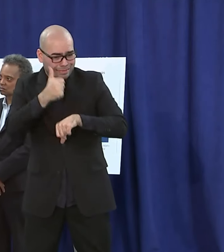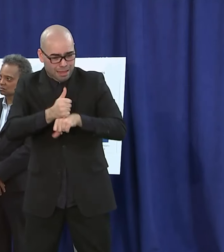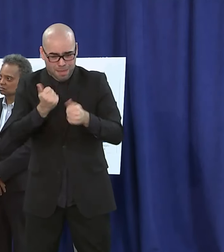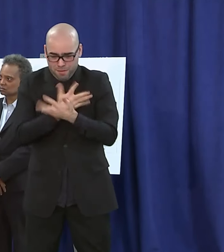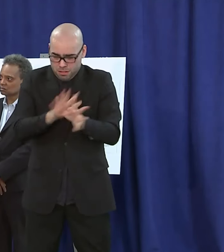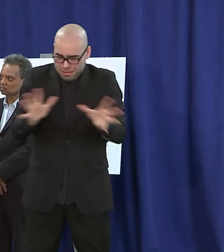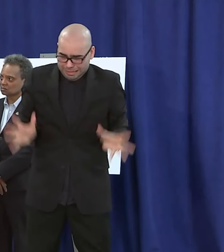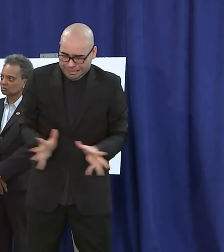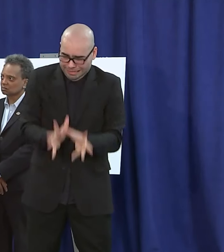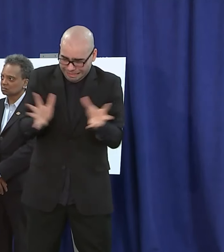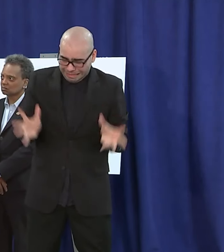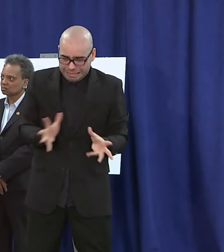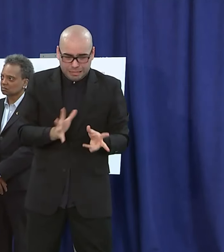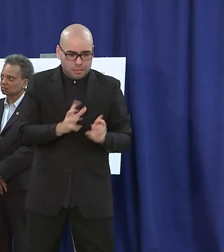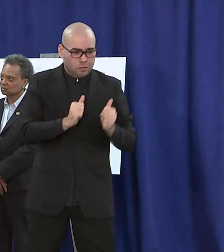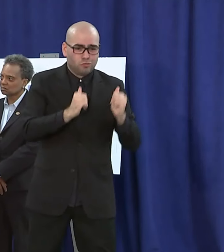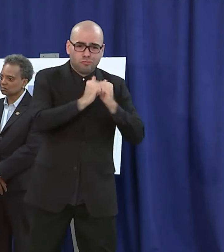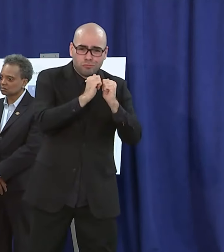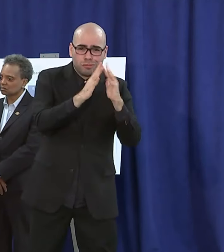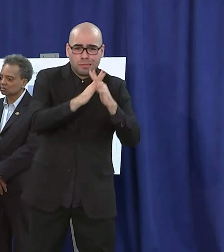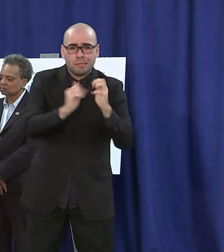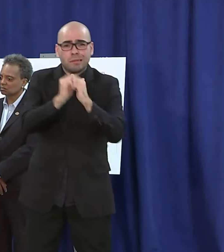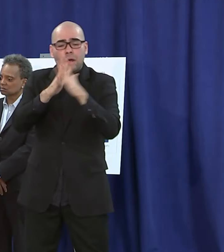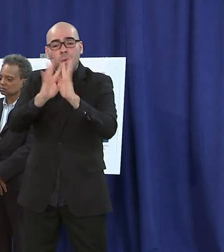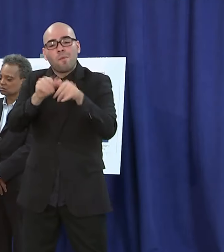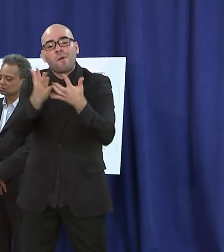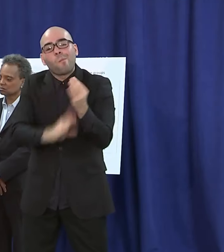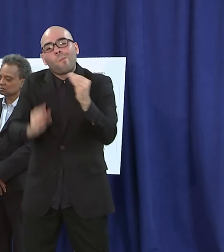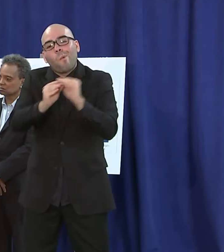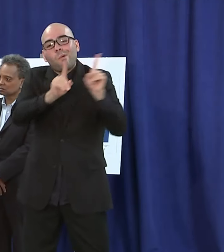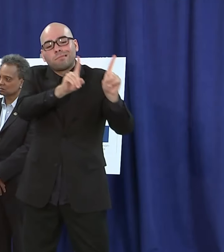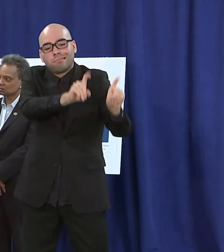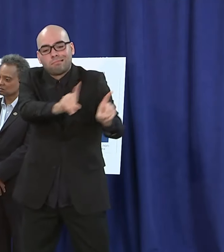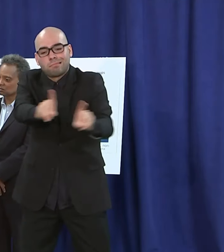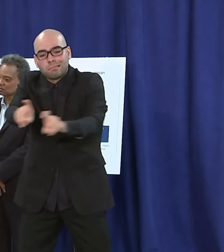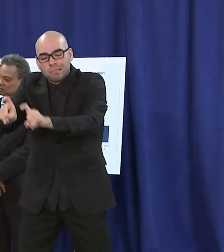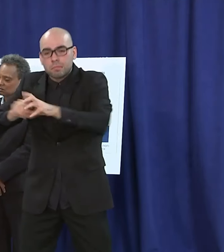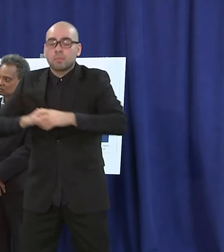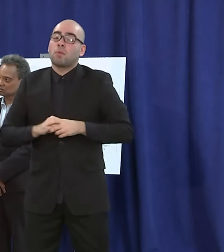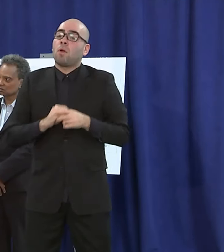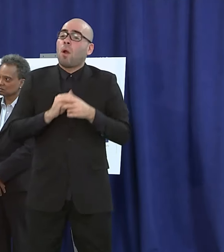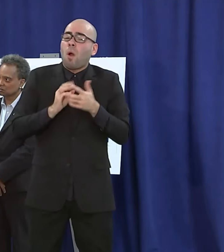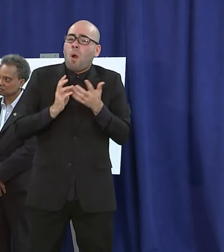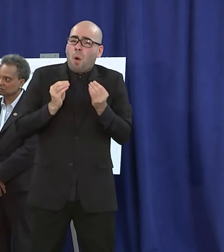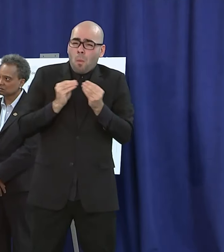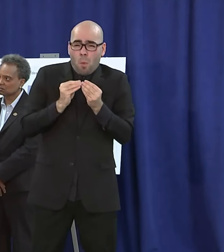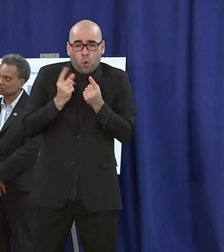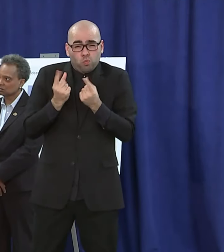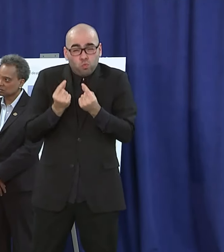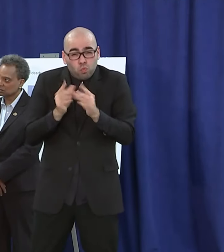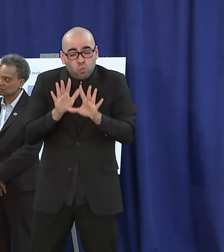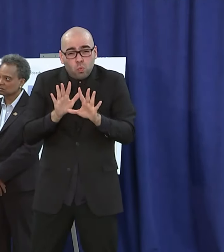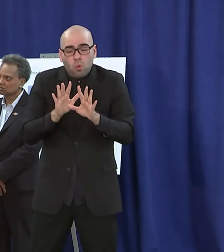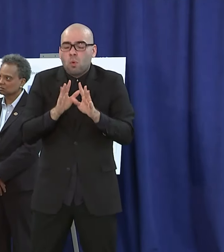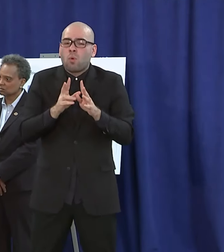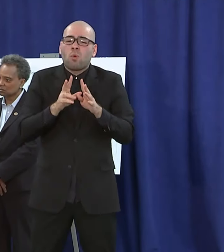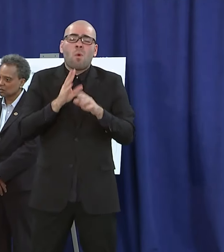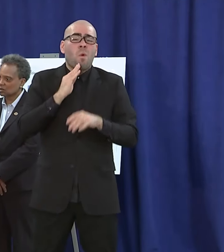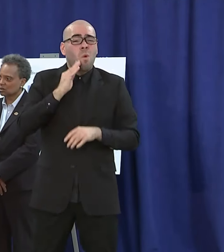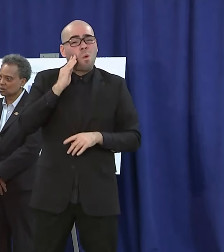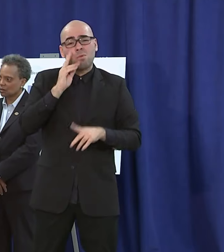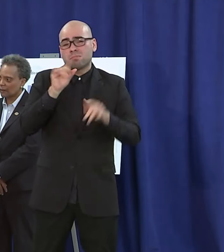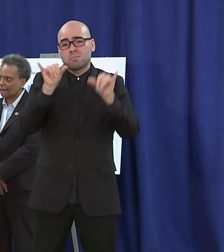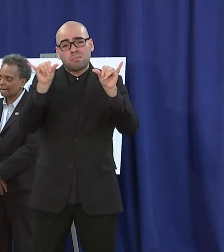place, while we're looking for increased access to testing and looking at community mobilization, to continue to stay home if you